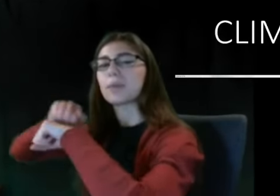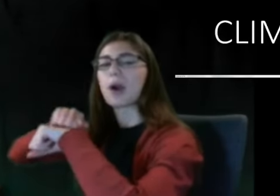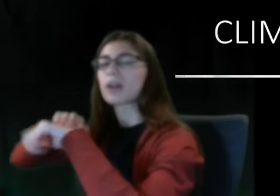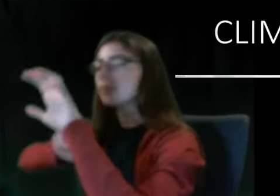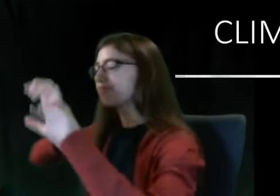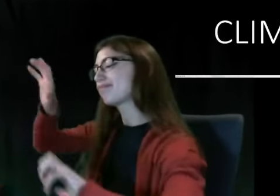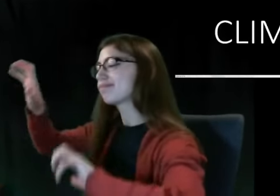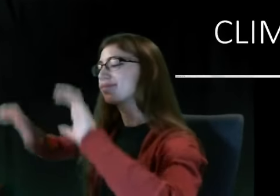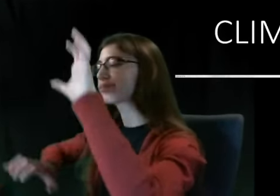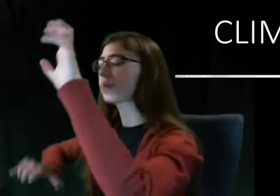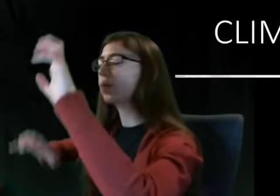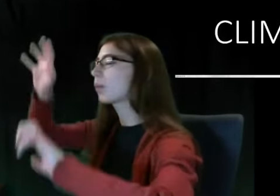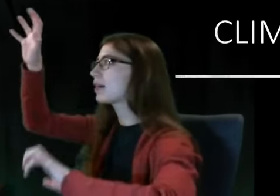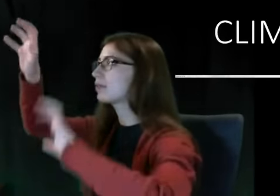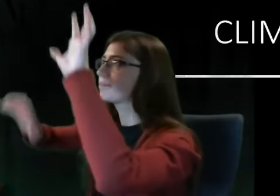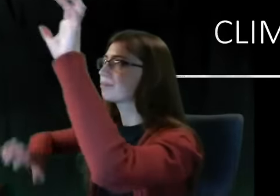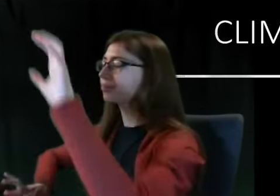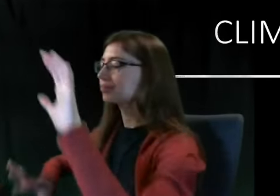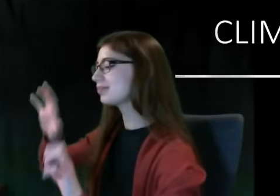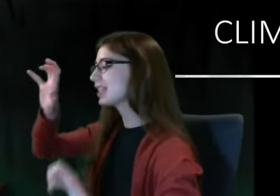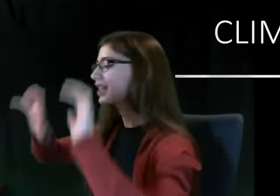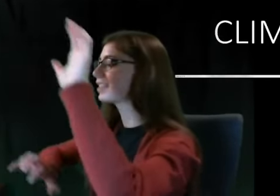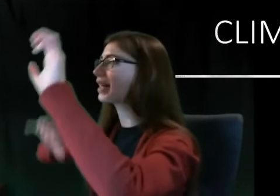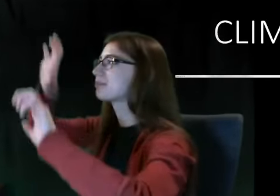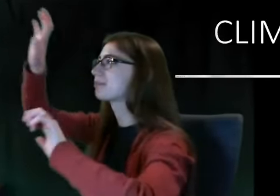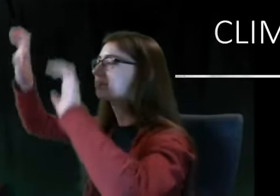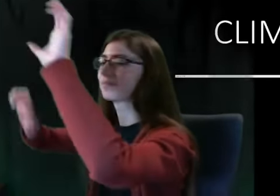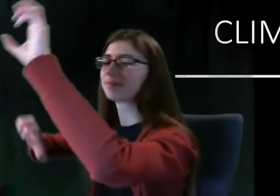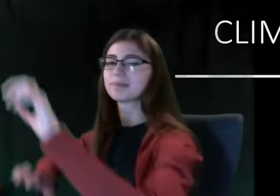rock or whatever. Climb.